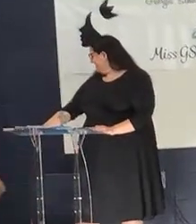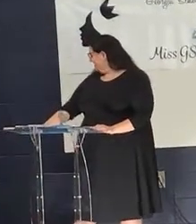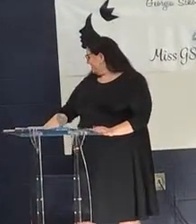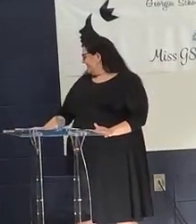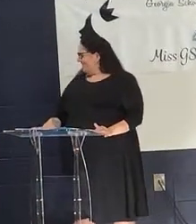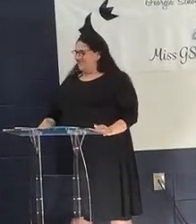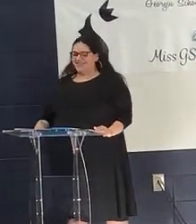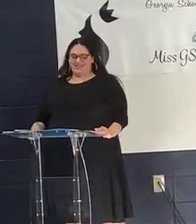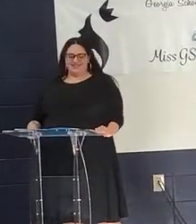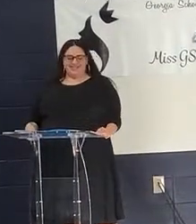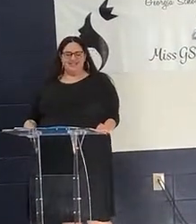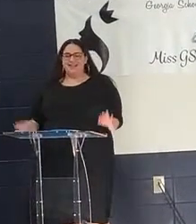Thank you, Holly.